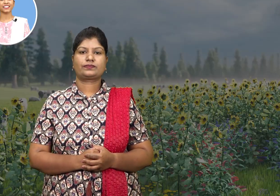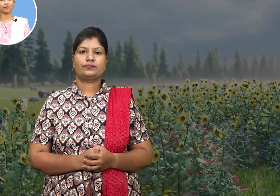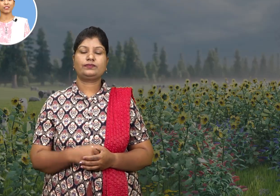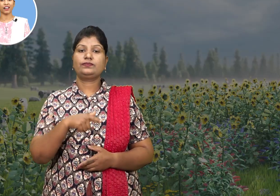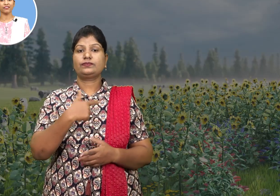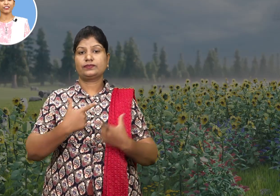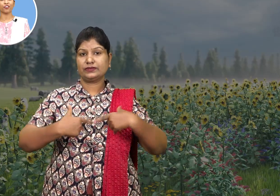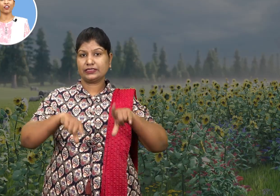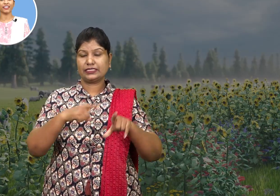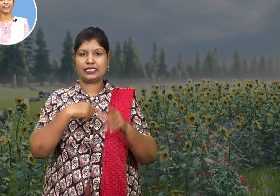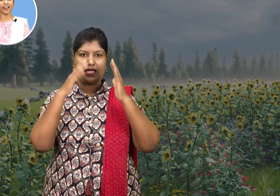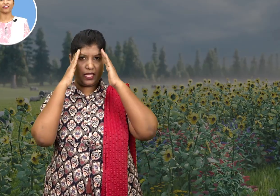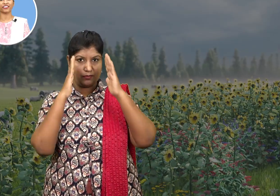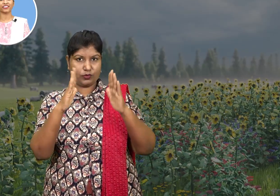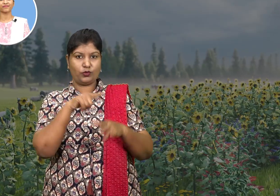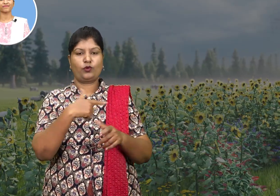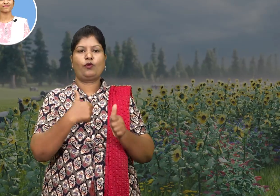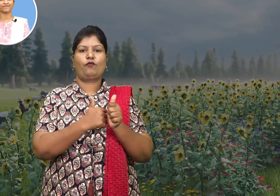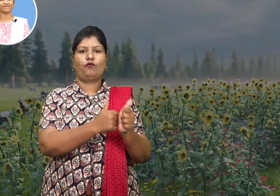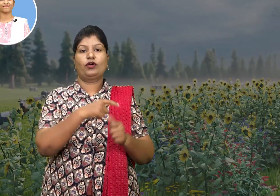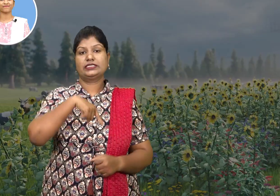Let us observe the following graph.